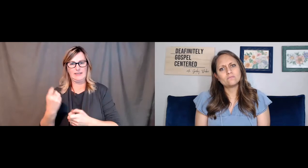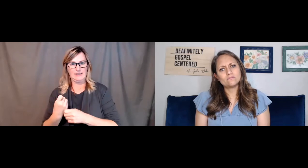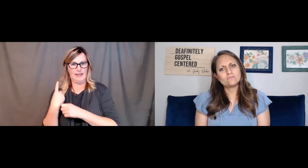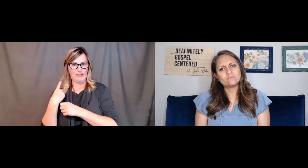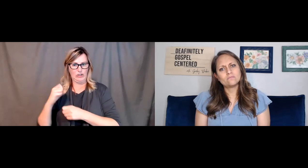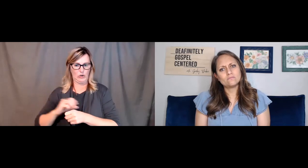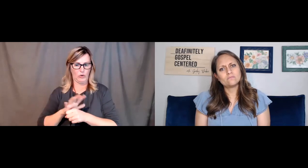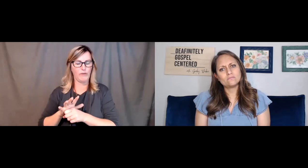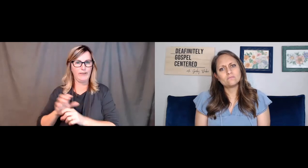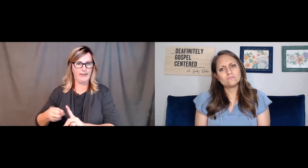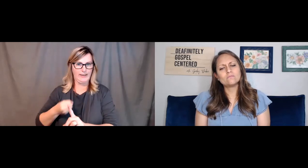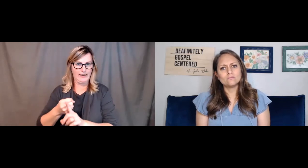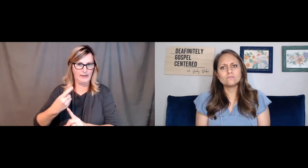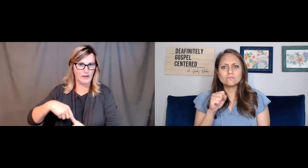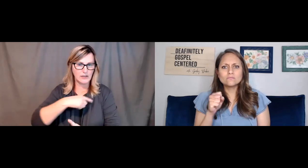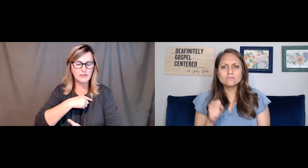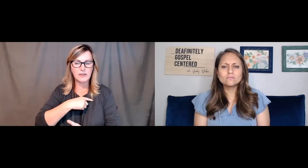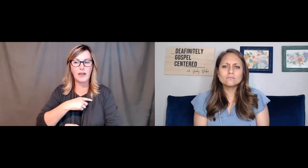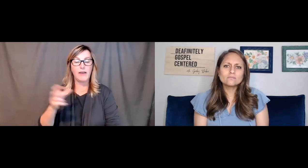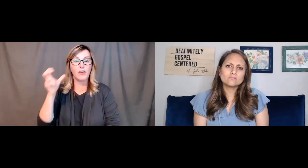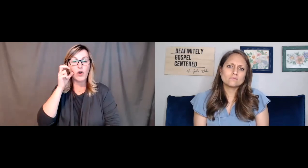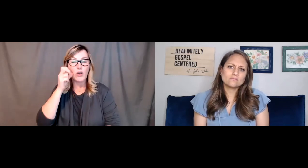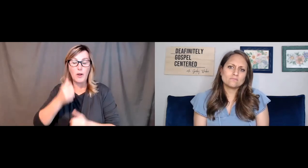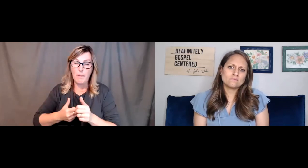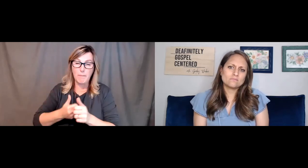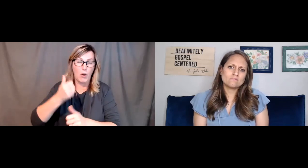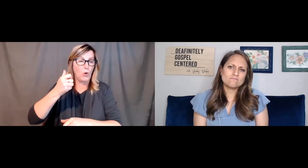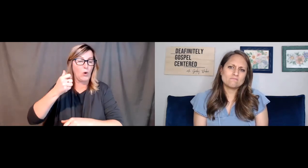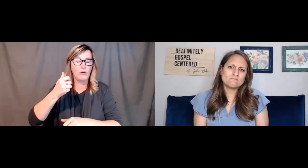styles. Mm-hmm. And last year during COVID,